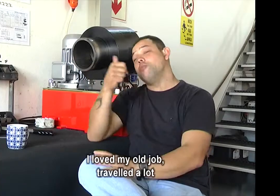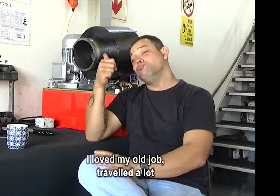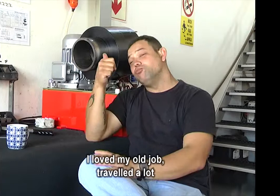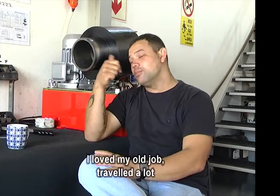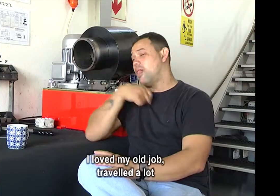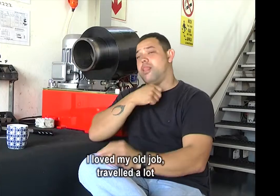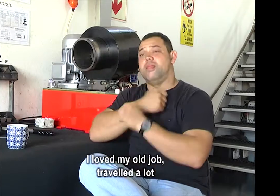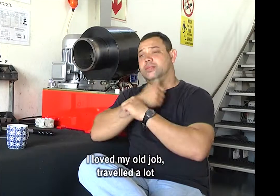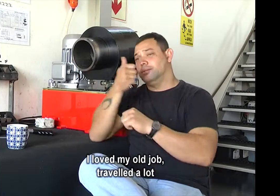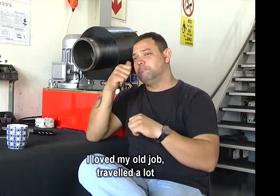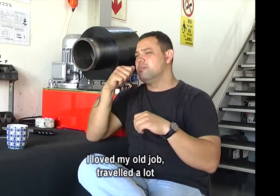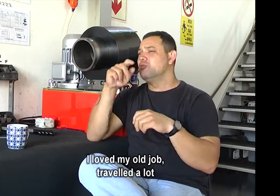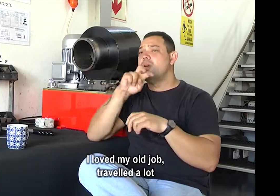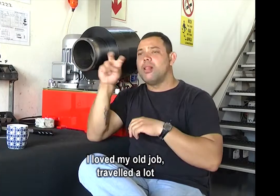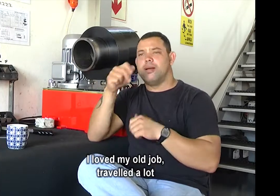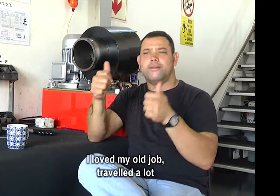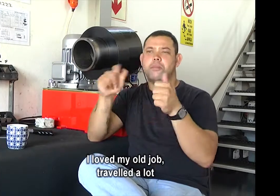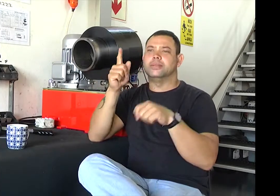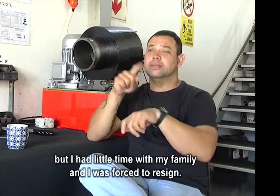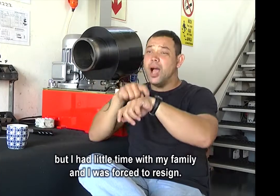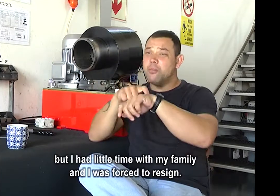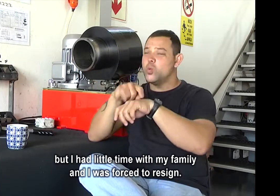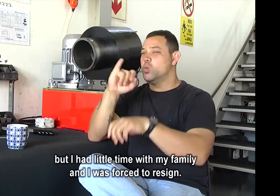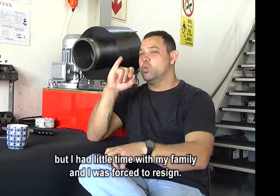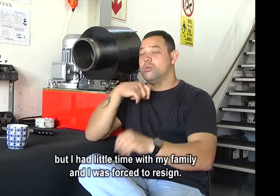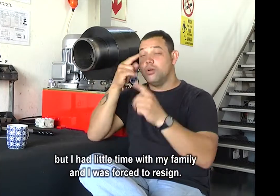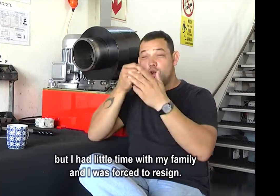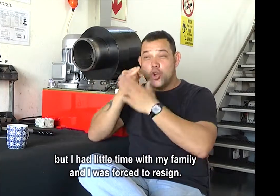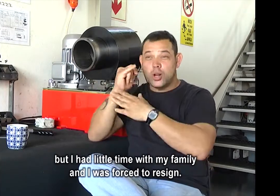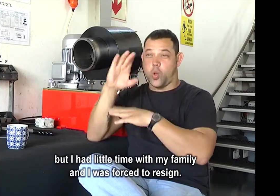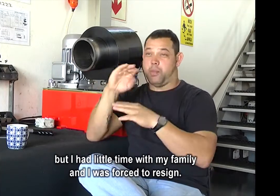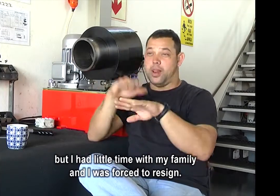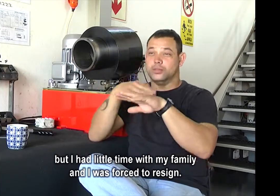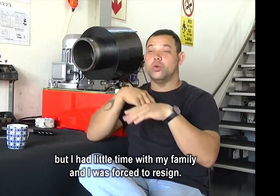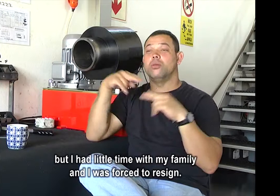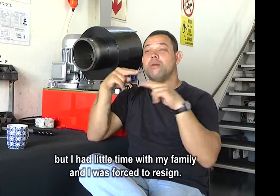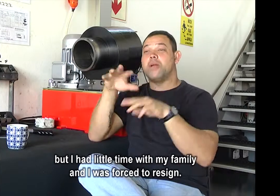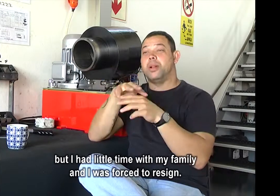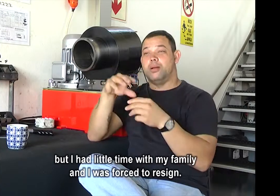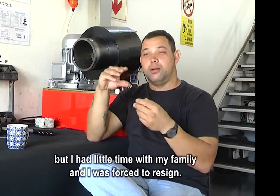I loved my old job, traveled a lot, but I had little time with my family, and I was forced to resign.